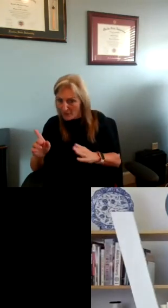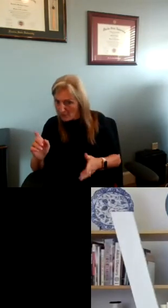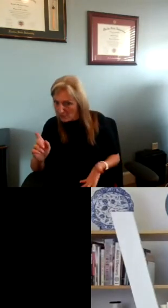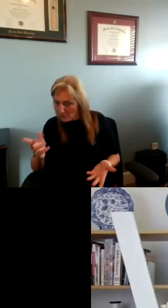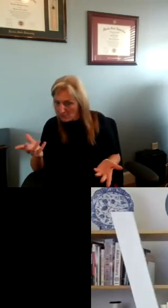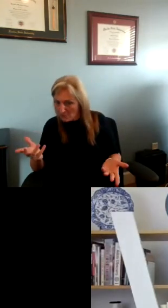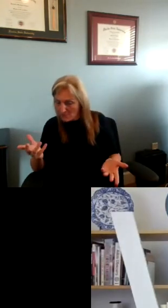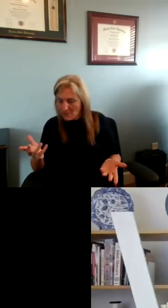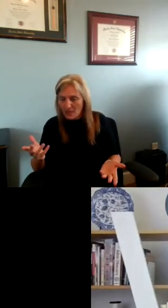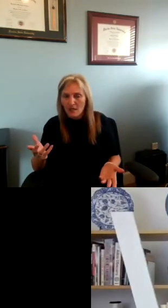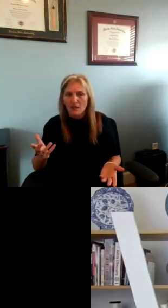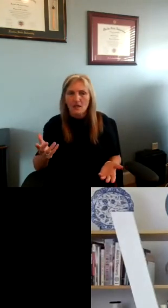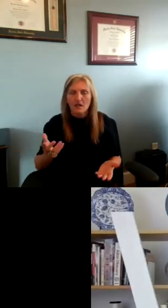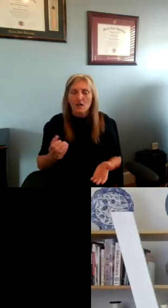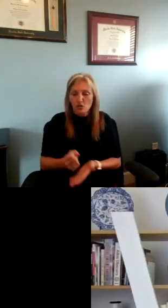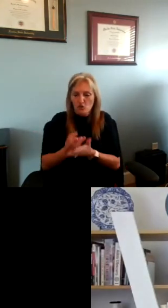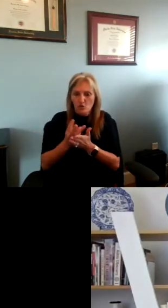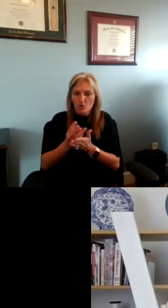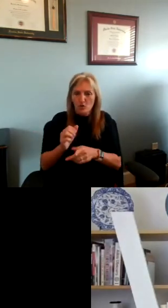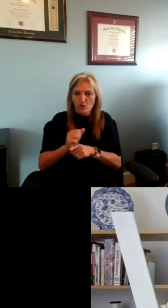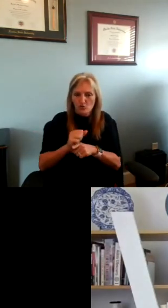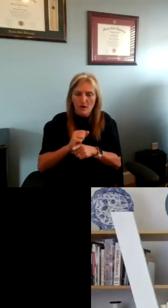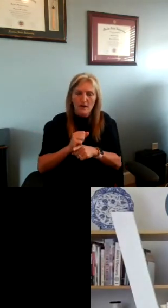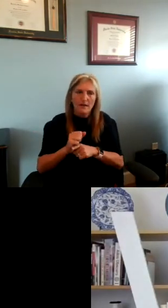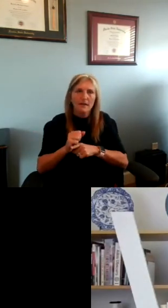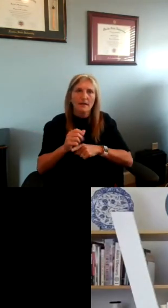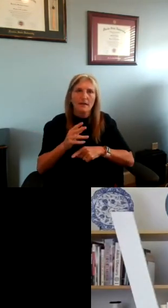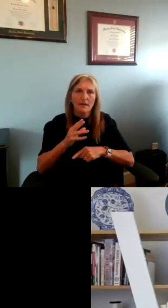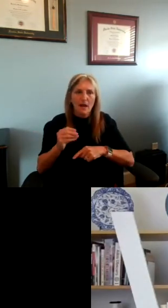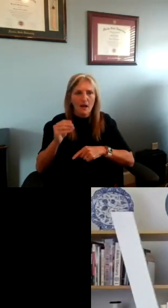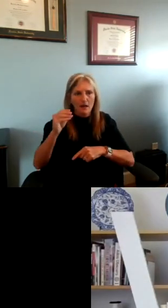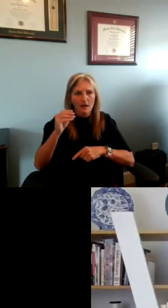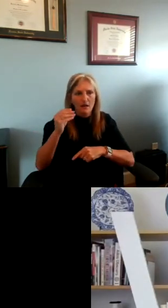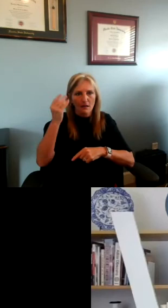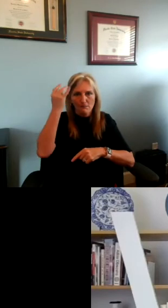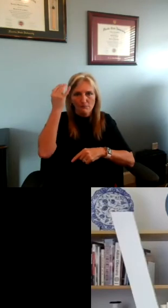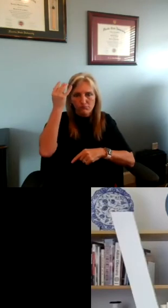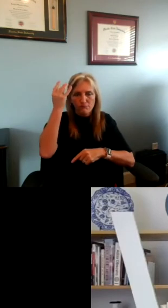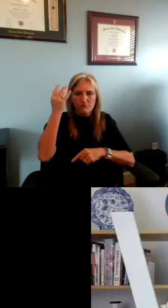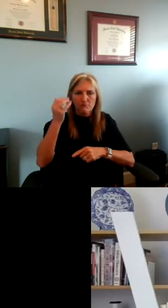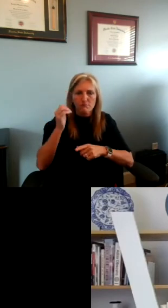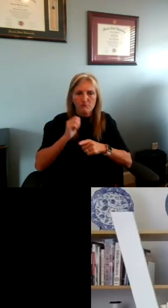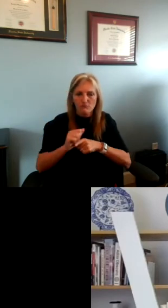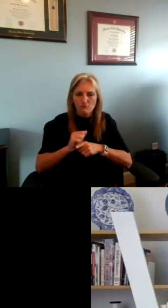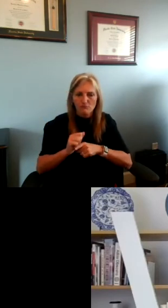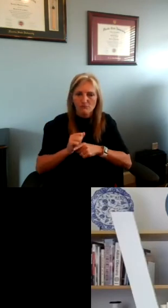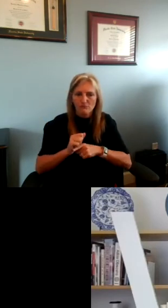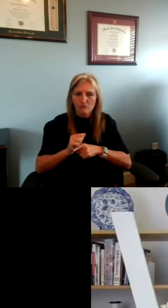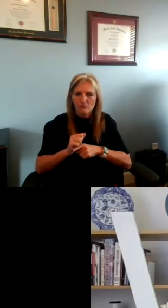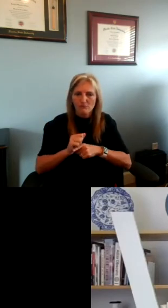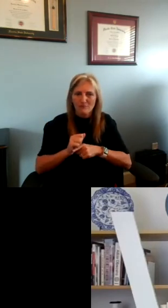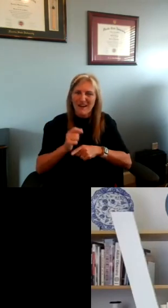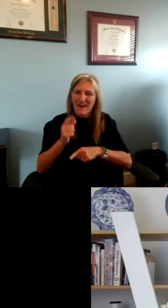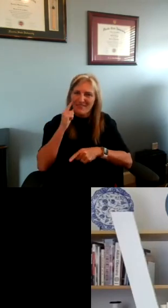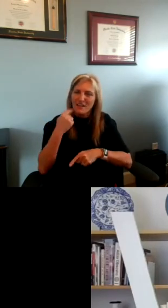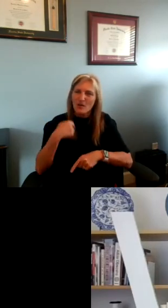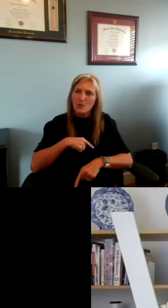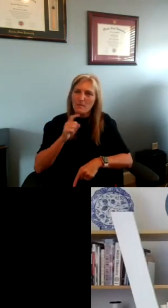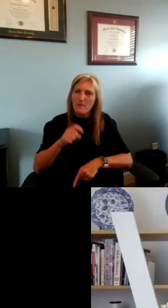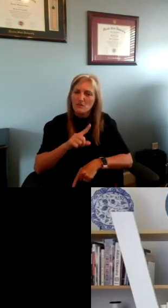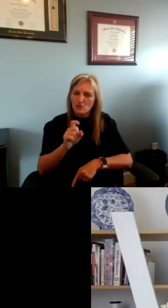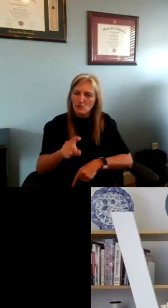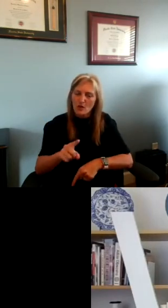when I think about social work training, when I think about theological training, it is a question of the soul.